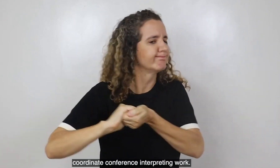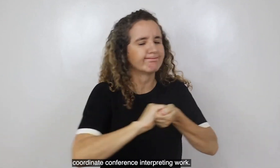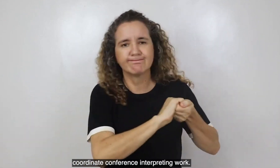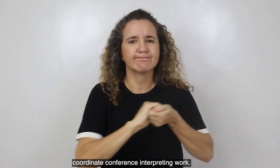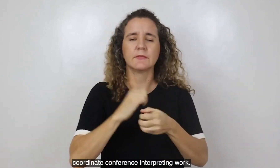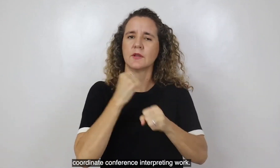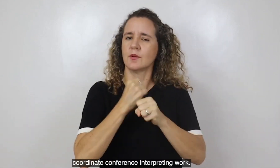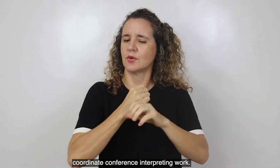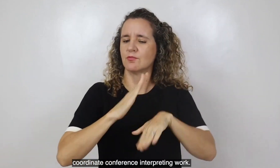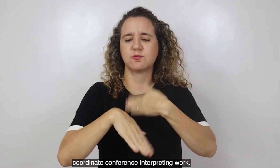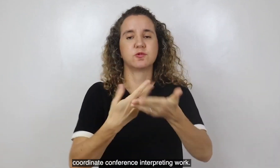work.